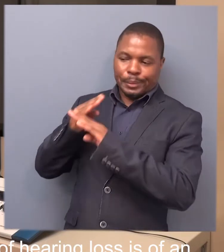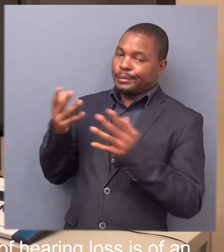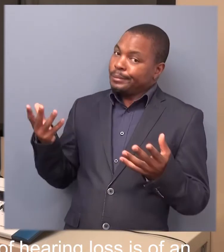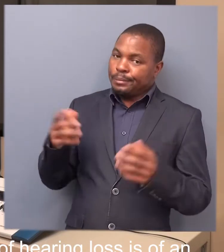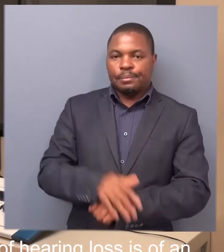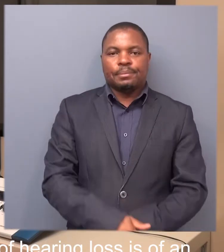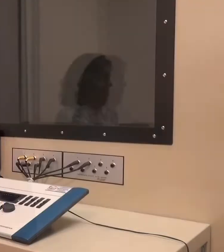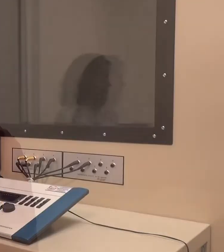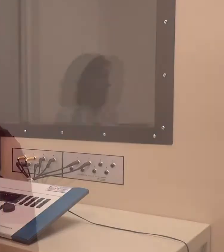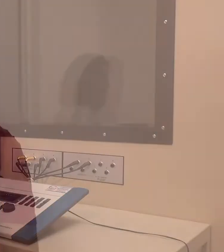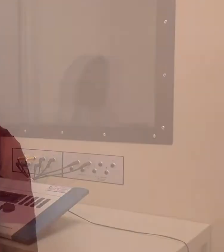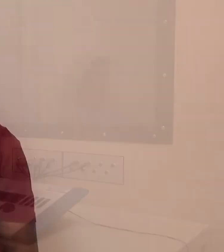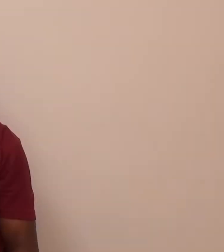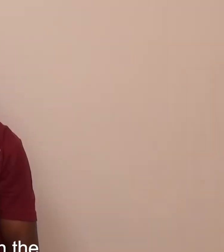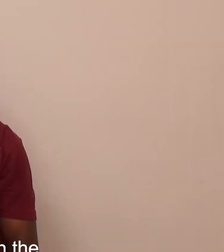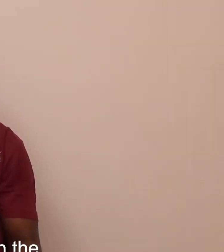be.